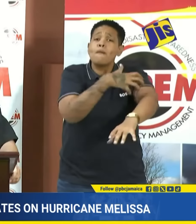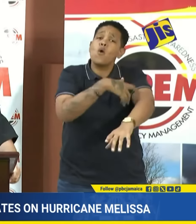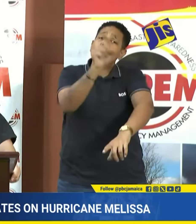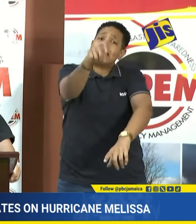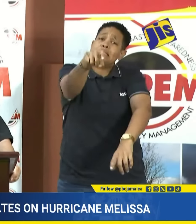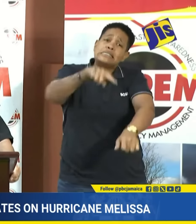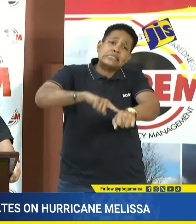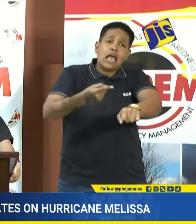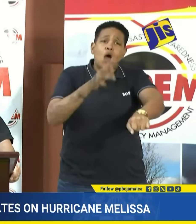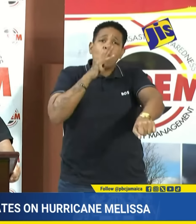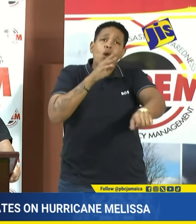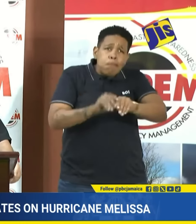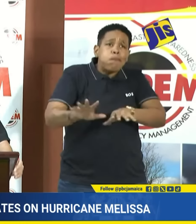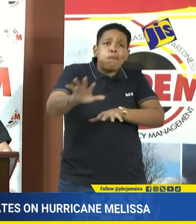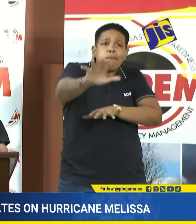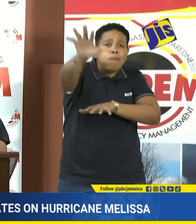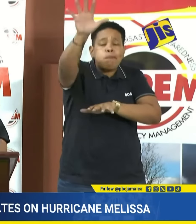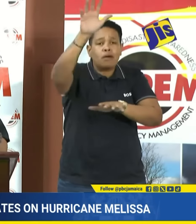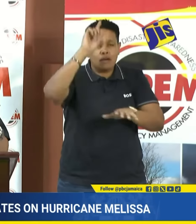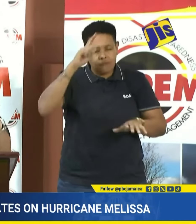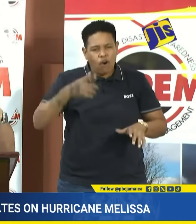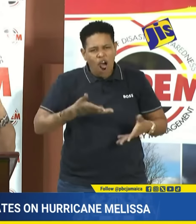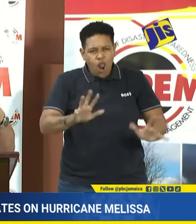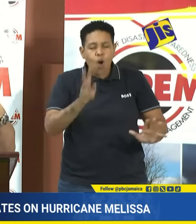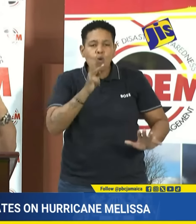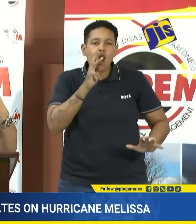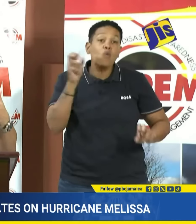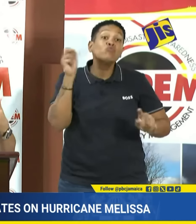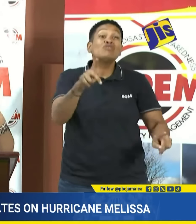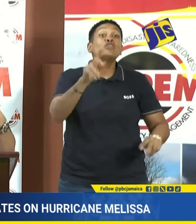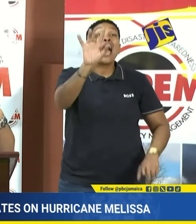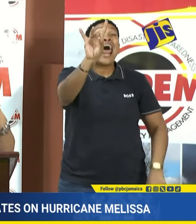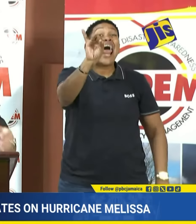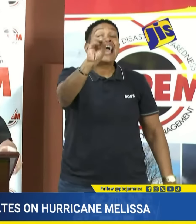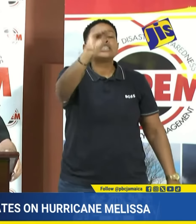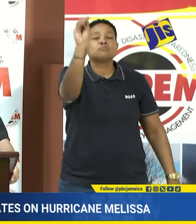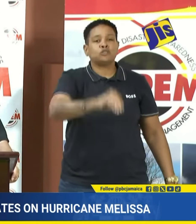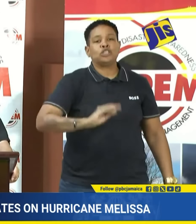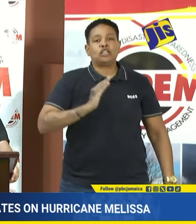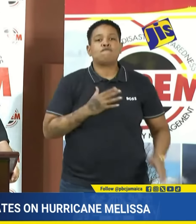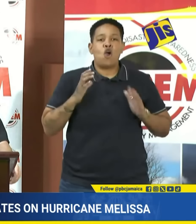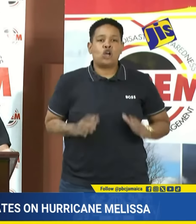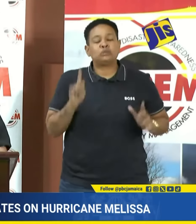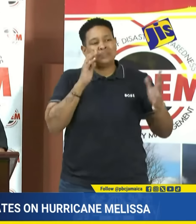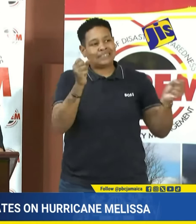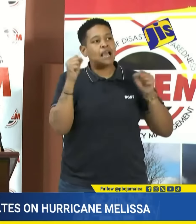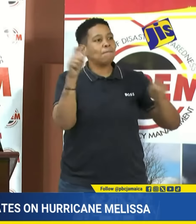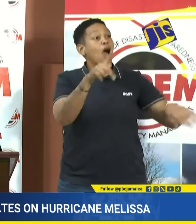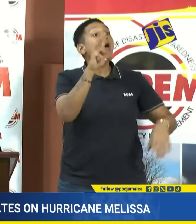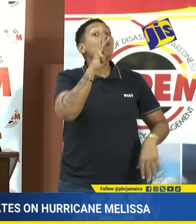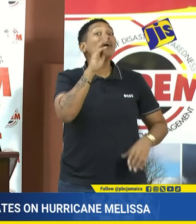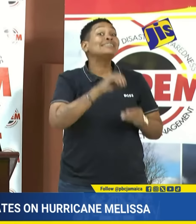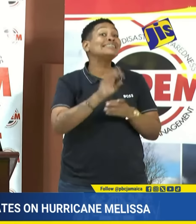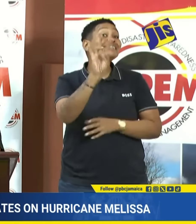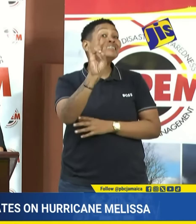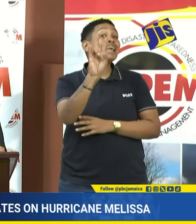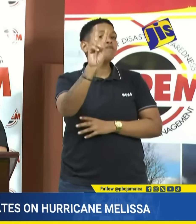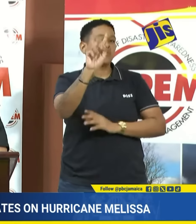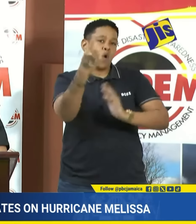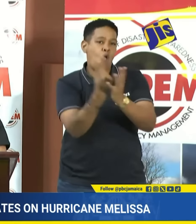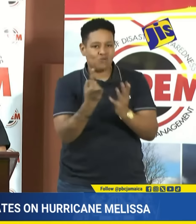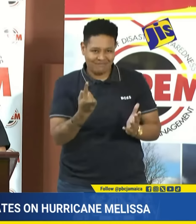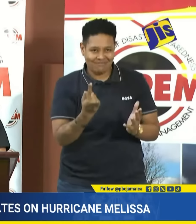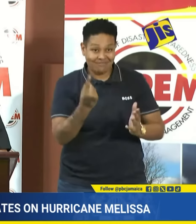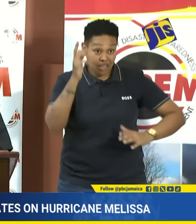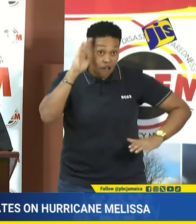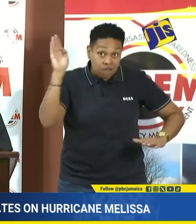you need to start our pumping system. This will restore close to 80% of our customer base within 72 hours of